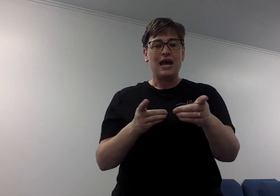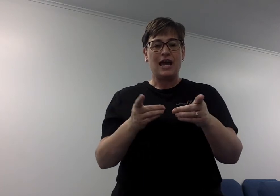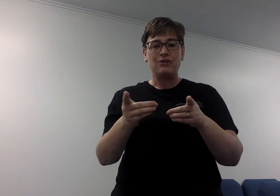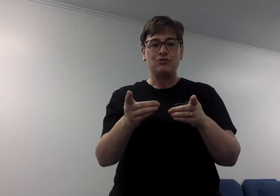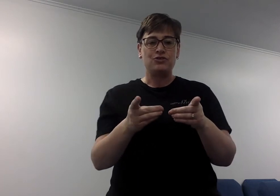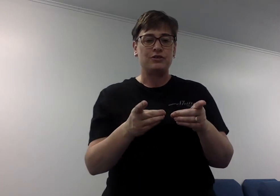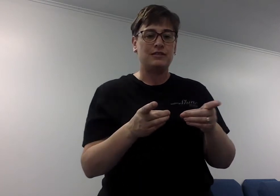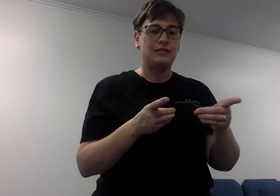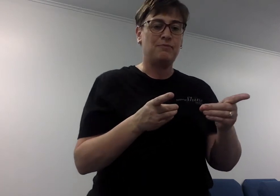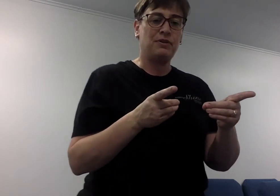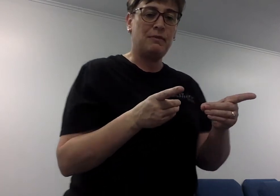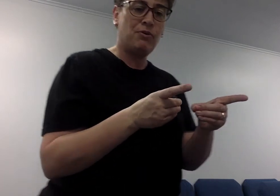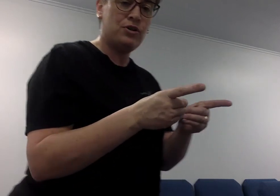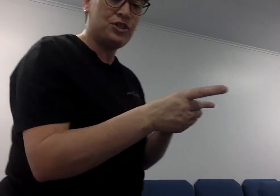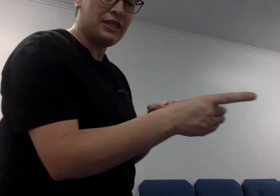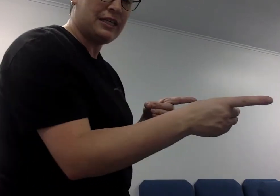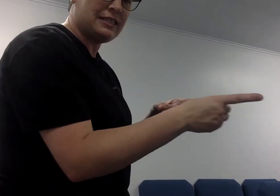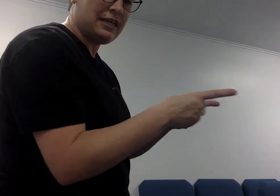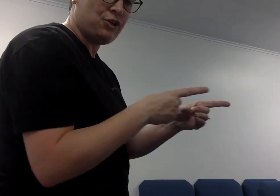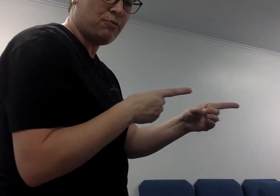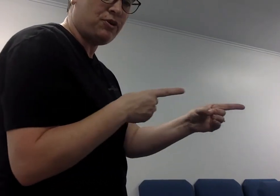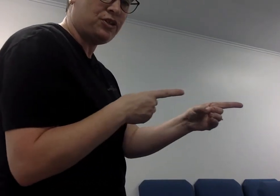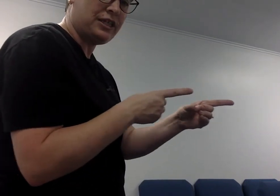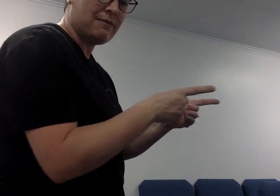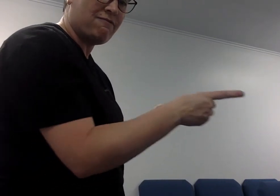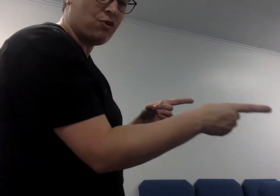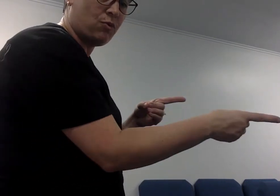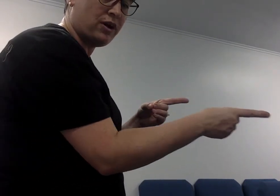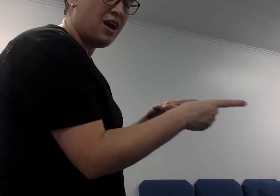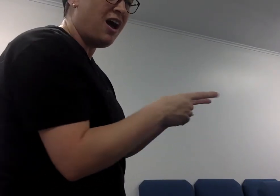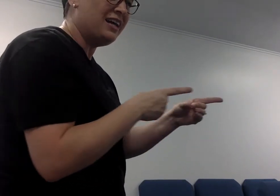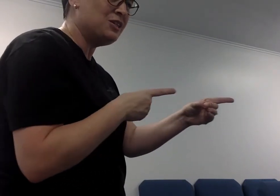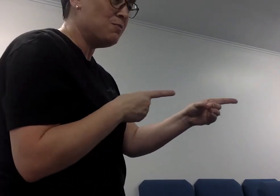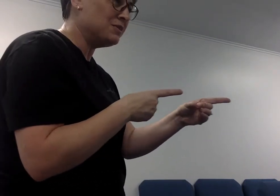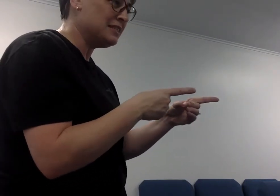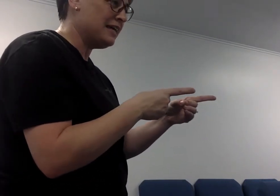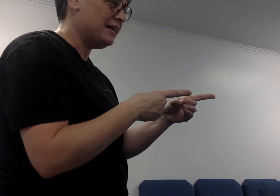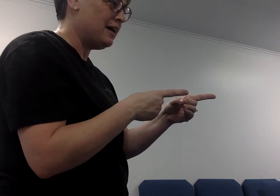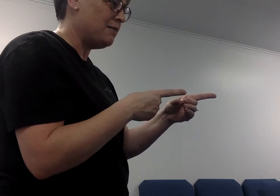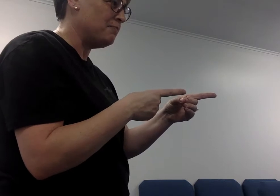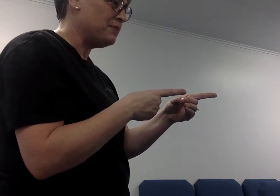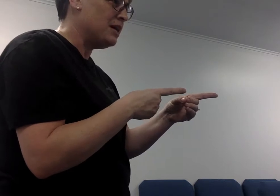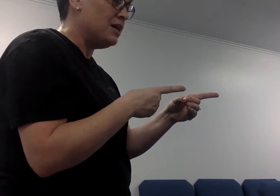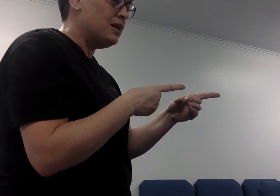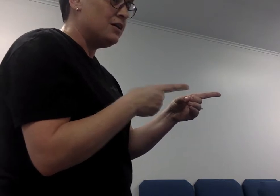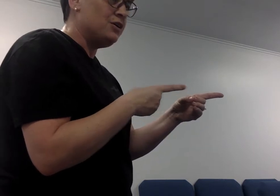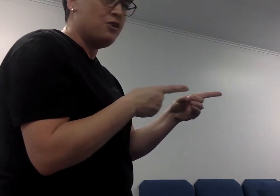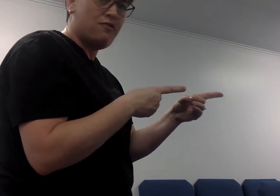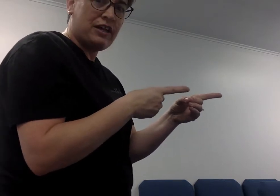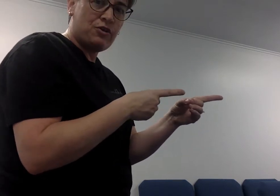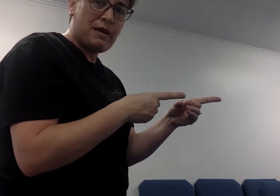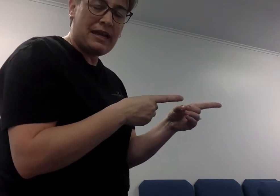And you're just simply pushing, it's like you're pushing them forward. It's almost like, if like you're making